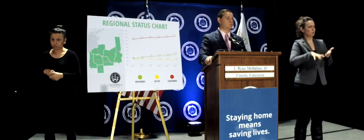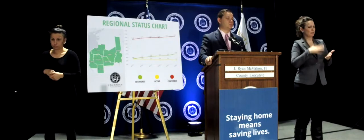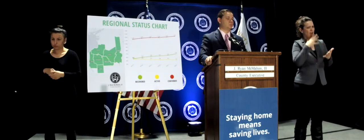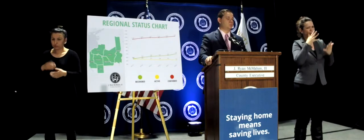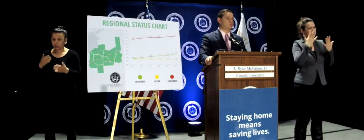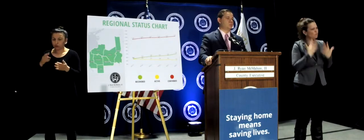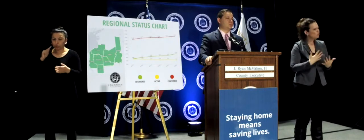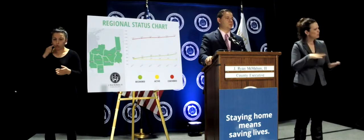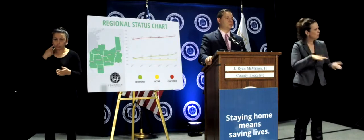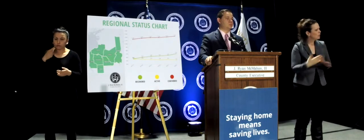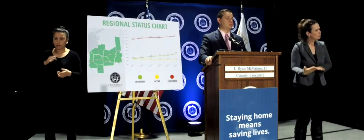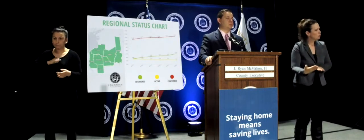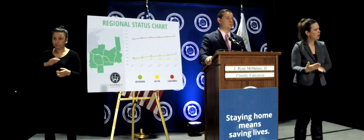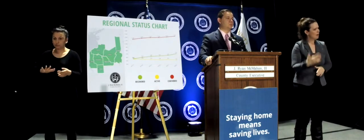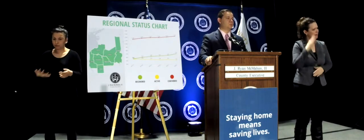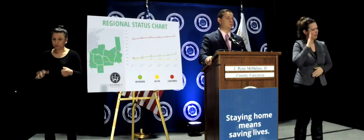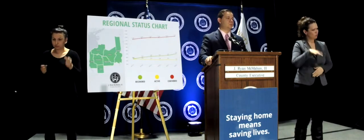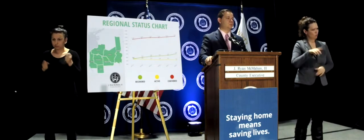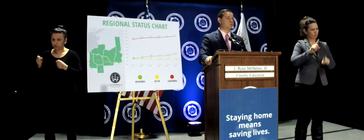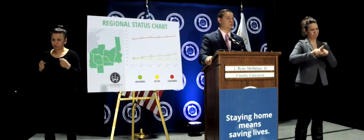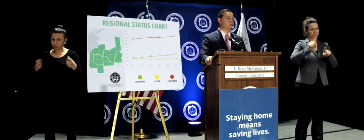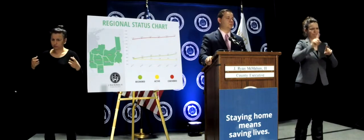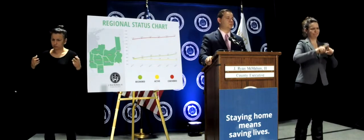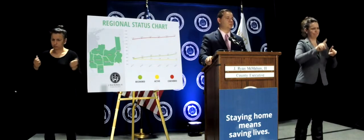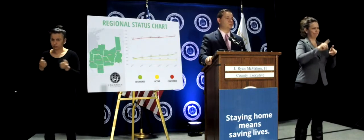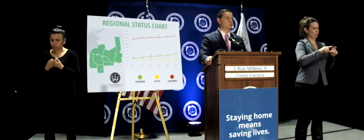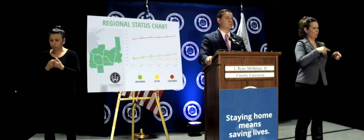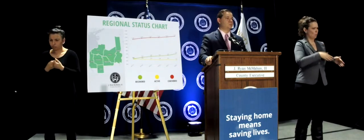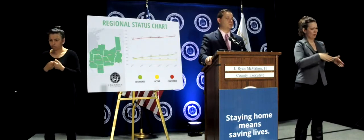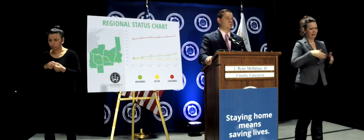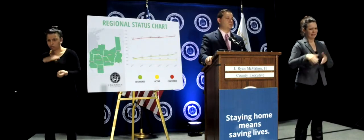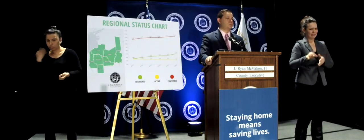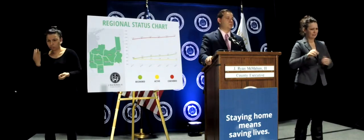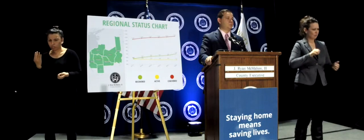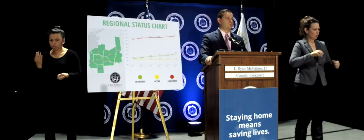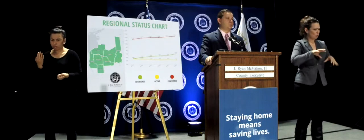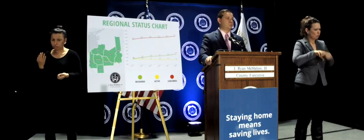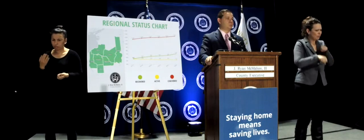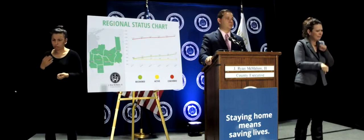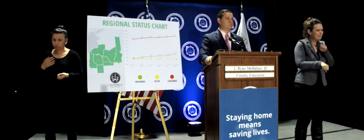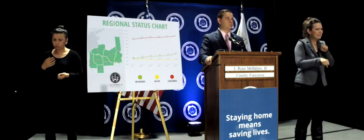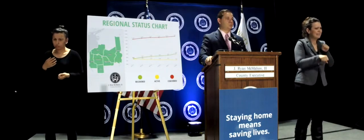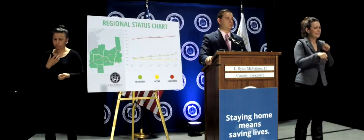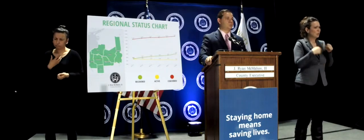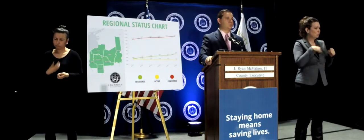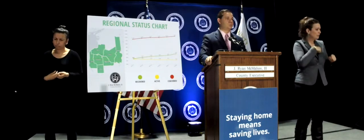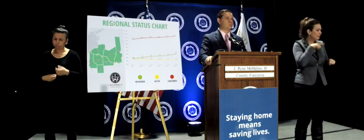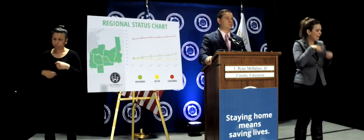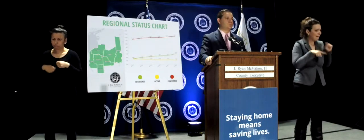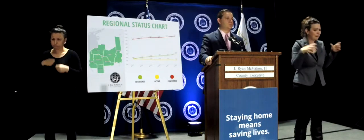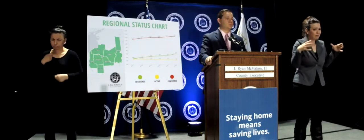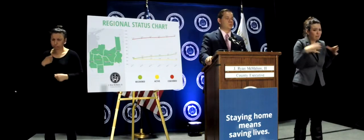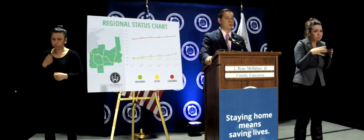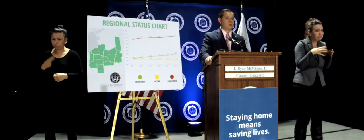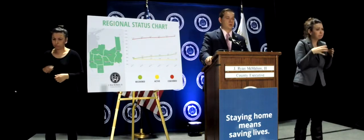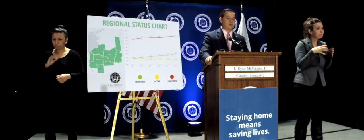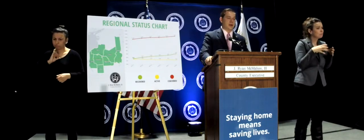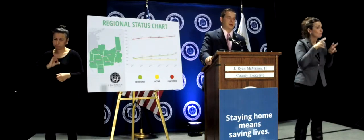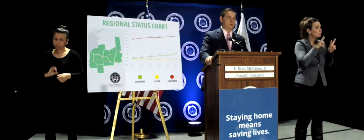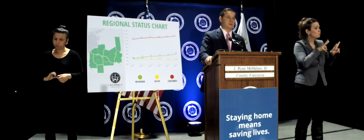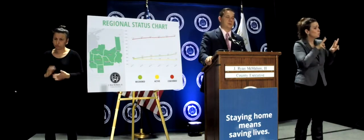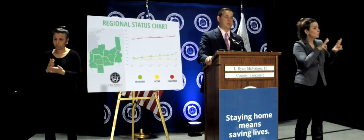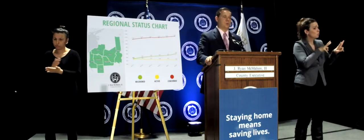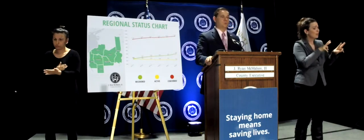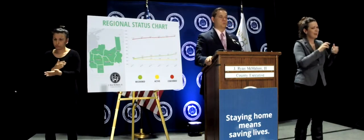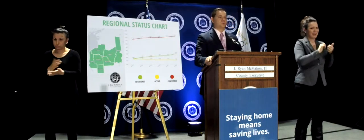different ways to mourn, and in this social distancing, we can't all get together. What is advice that you have for some people at this time?